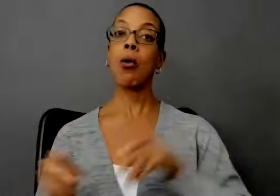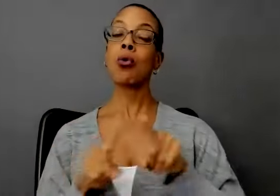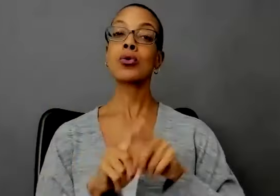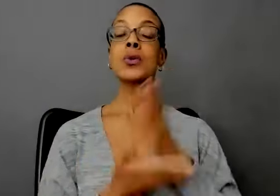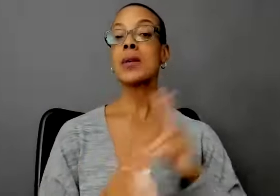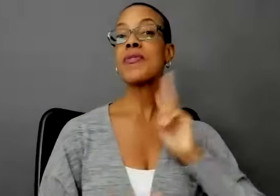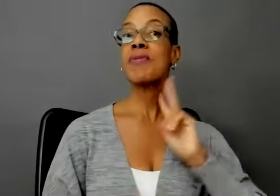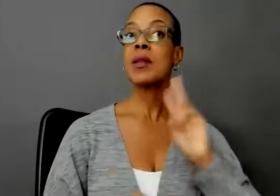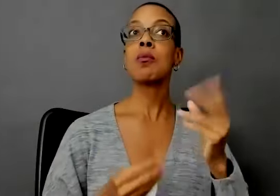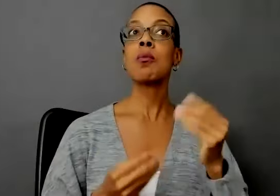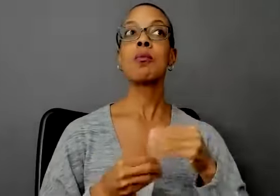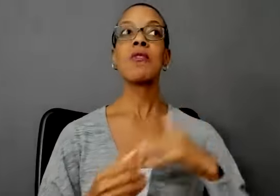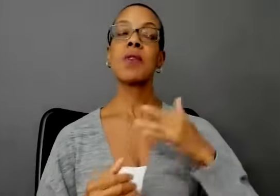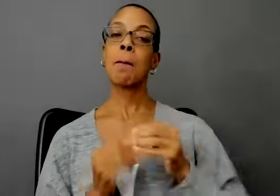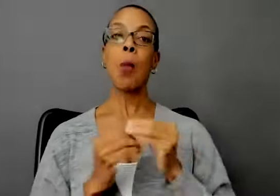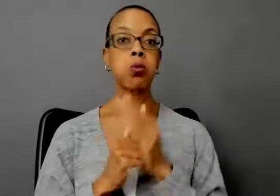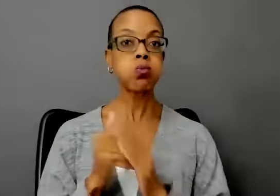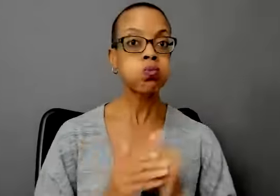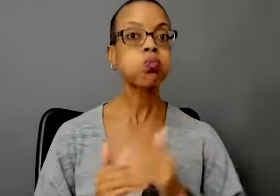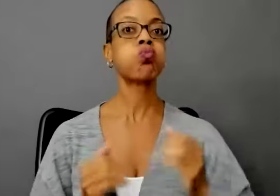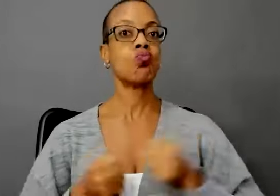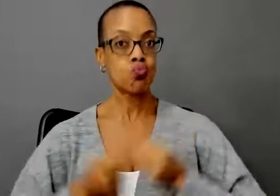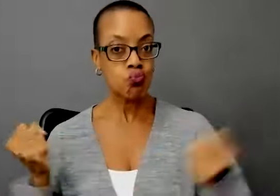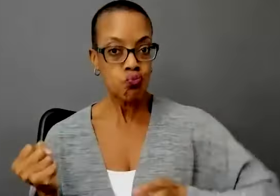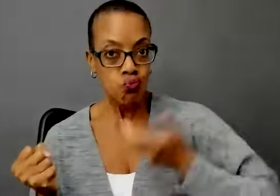and cooperating with the legal system when their identity is protected.